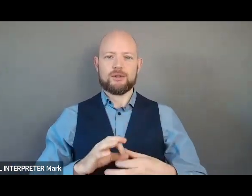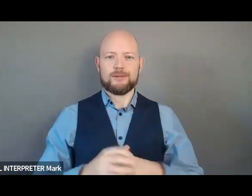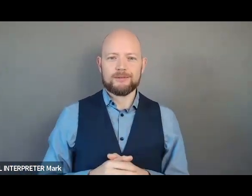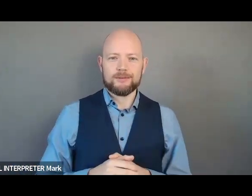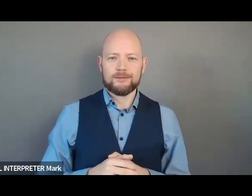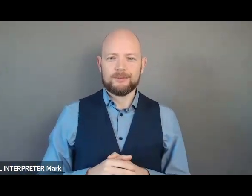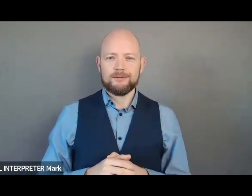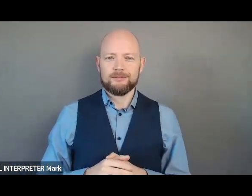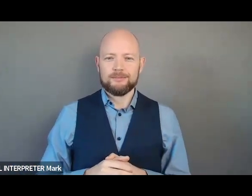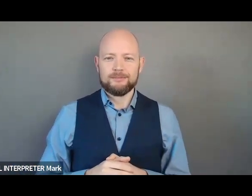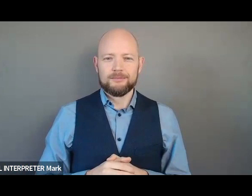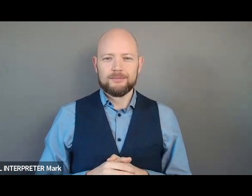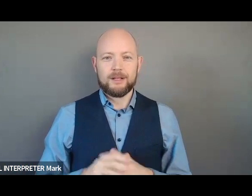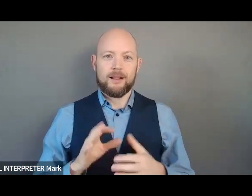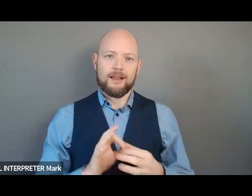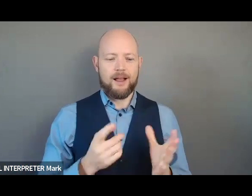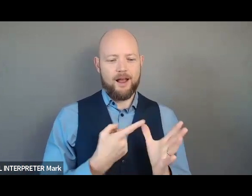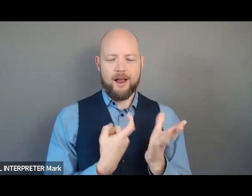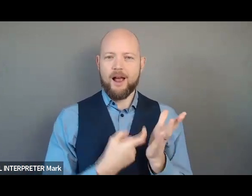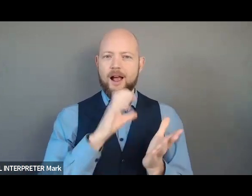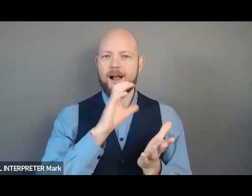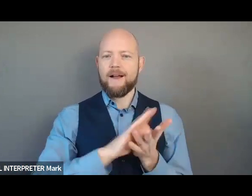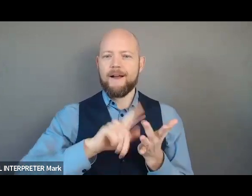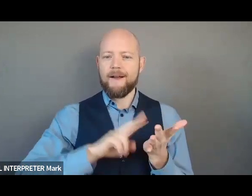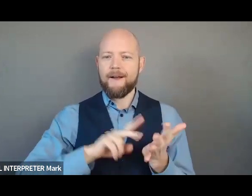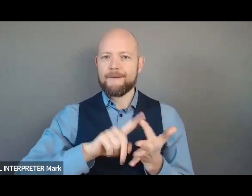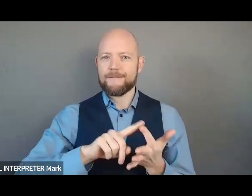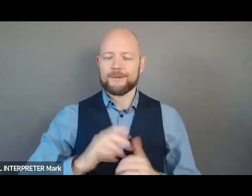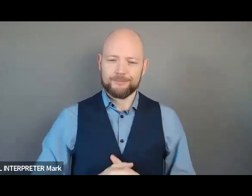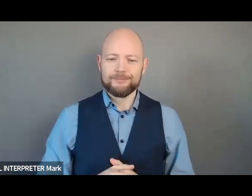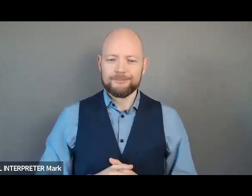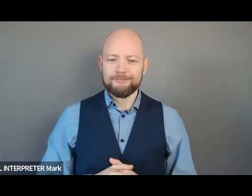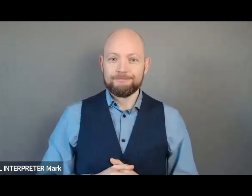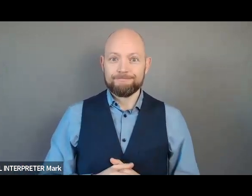research workspace. Thank you. And while I'm talking, please feel free to move,